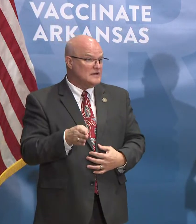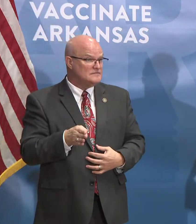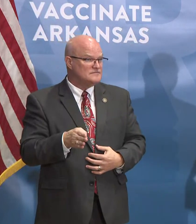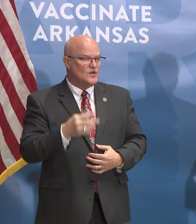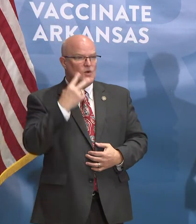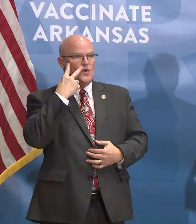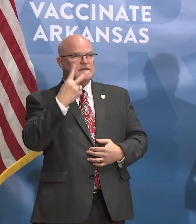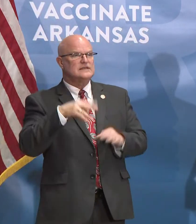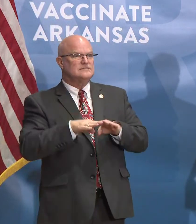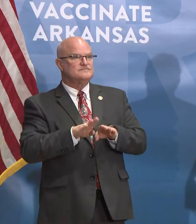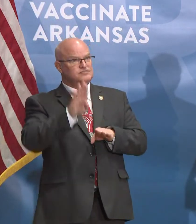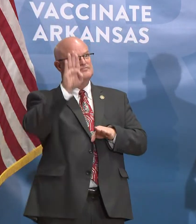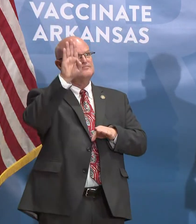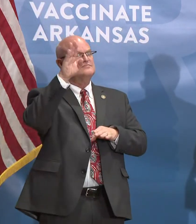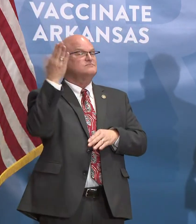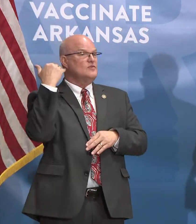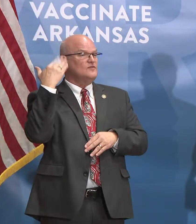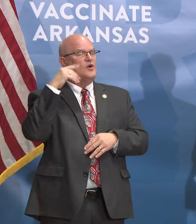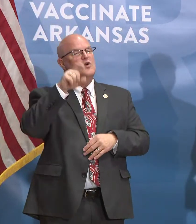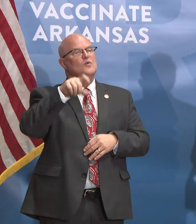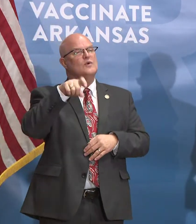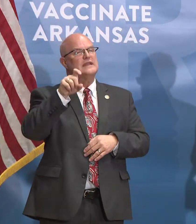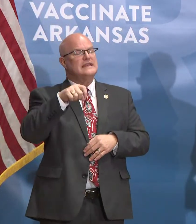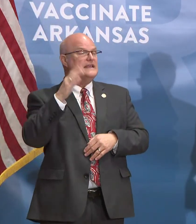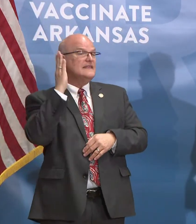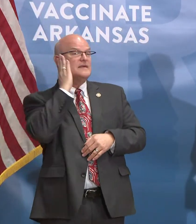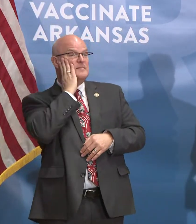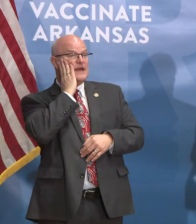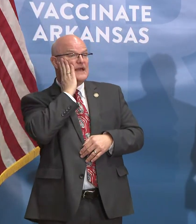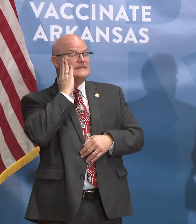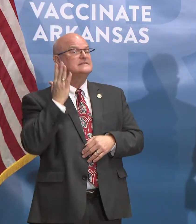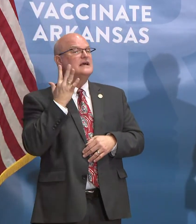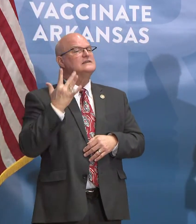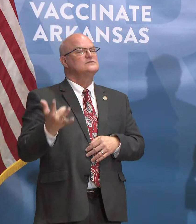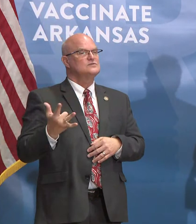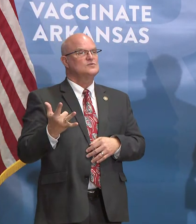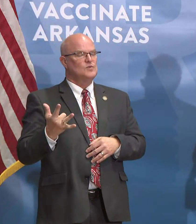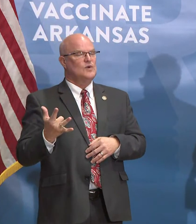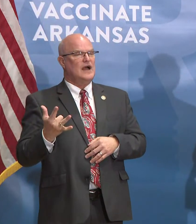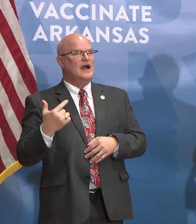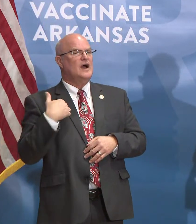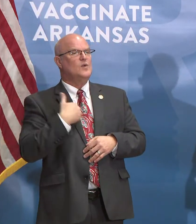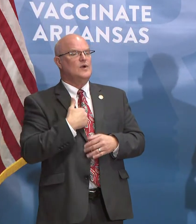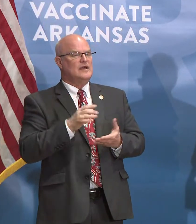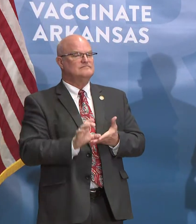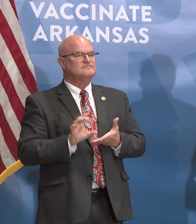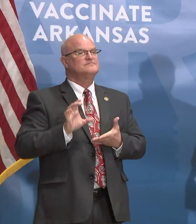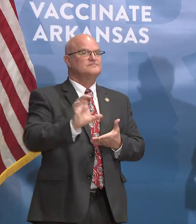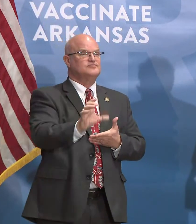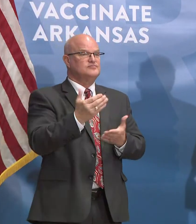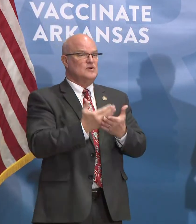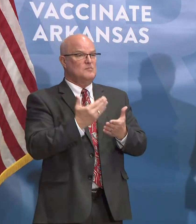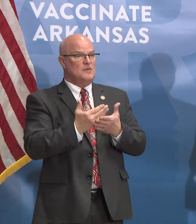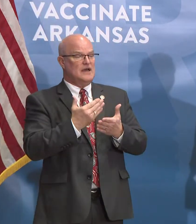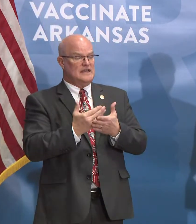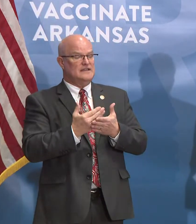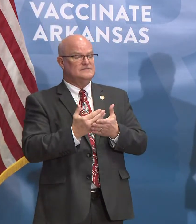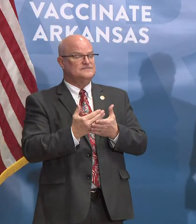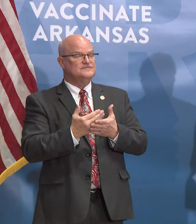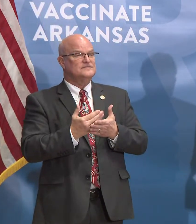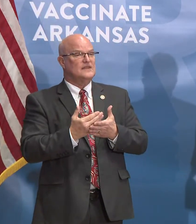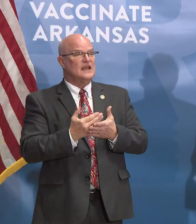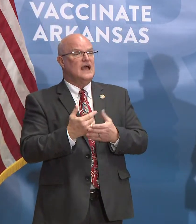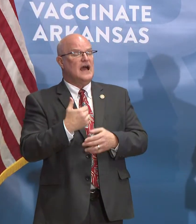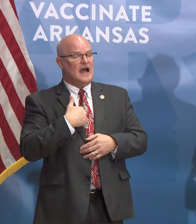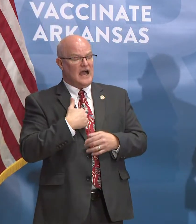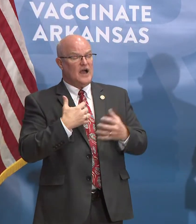large jumps previously. We need the beds, and that's why we have provided funds for this or asked for funds for this.